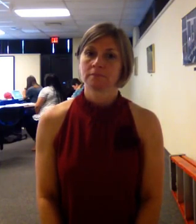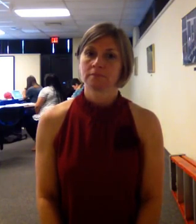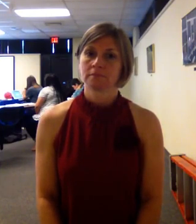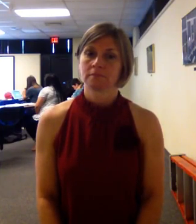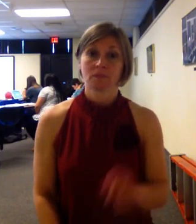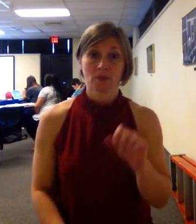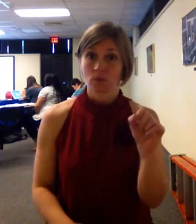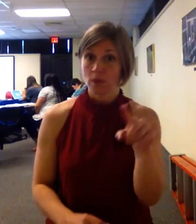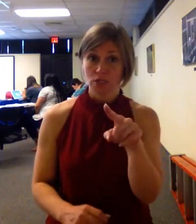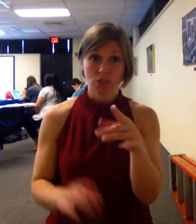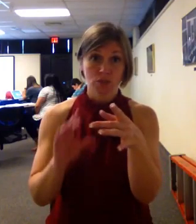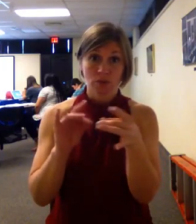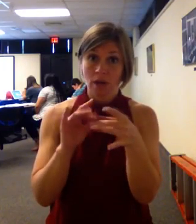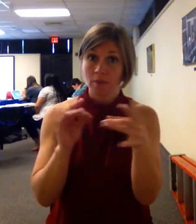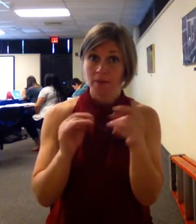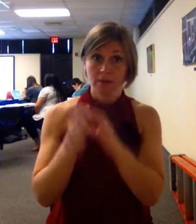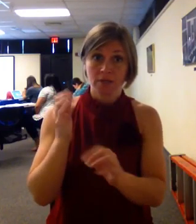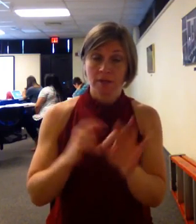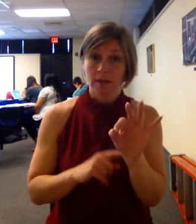Questions or comments on Chapter 9?